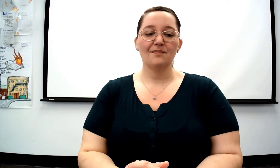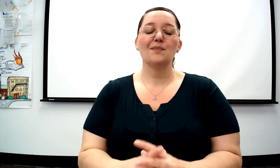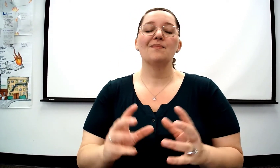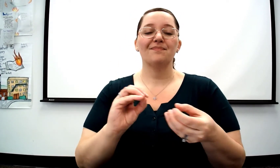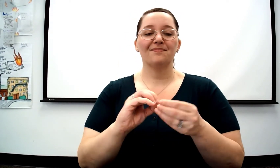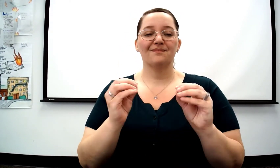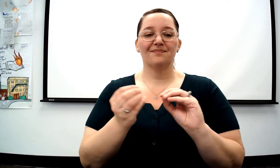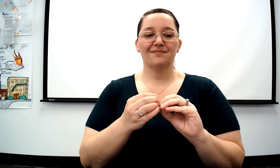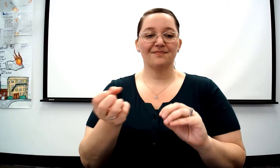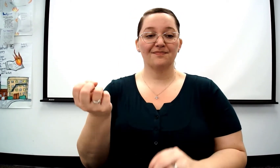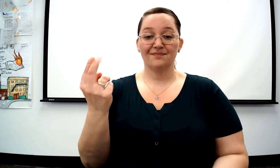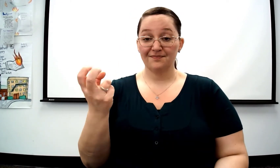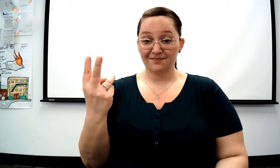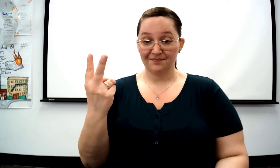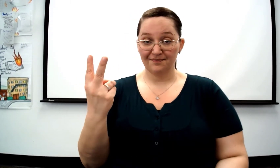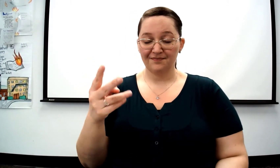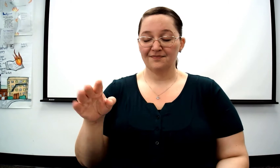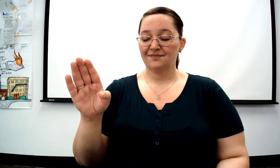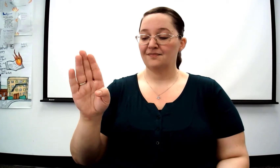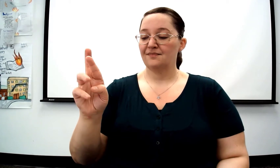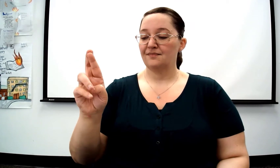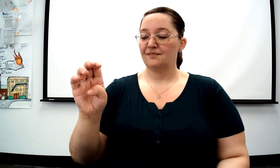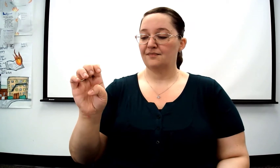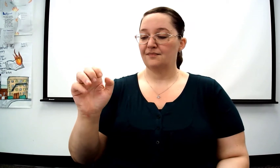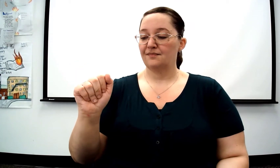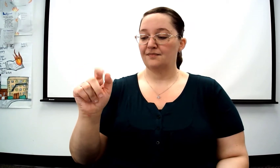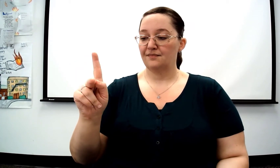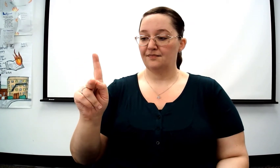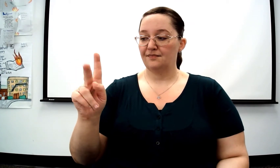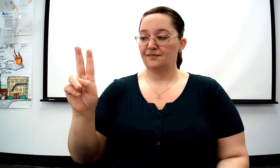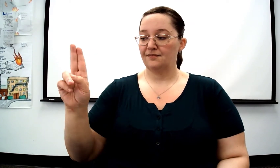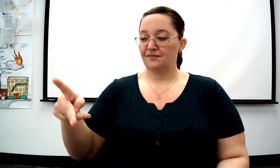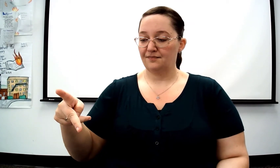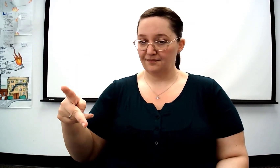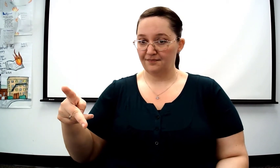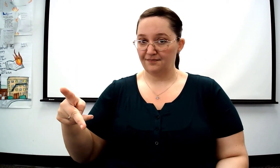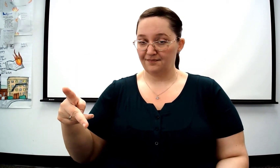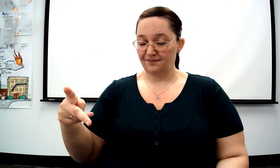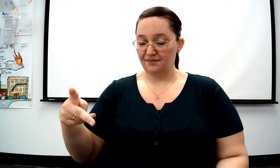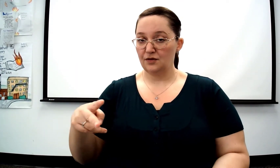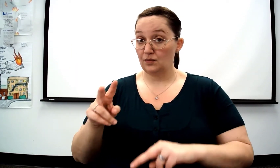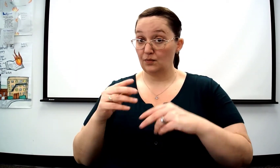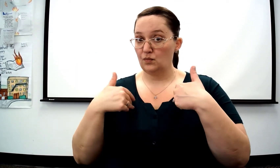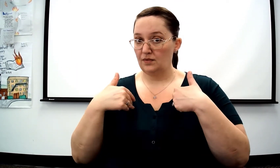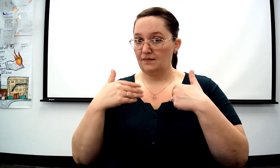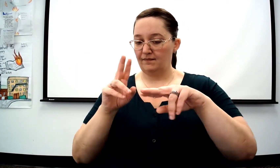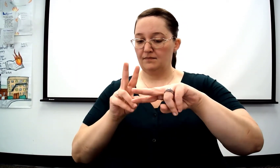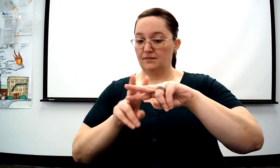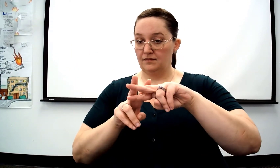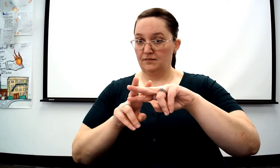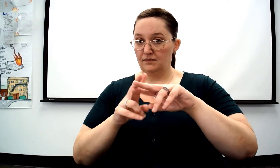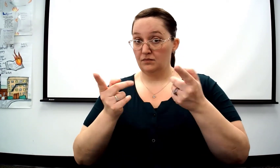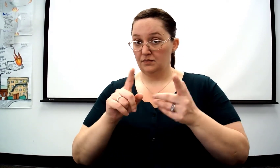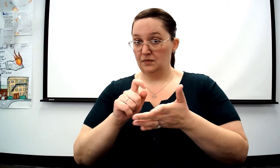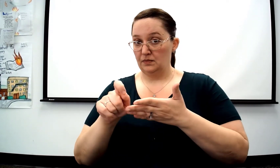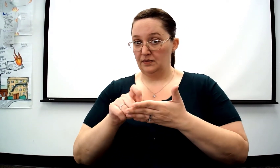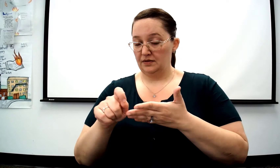Number 12 is the sign break up. So if you notice that pound